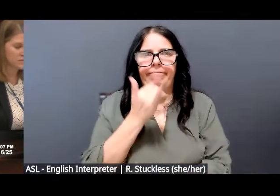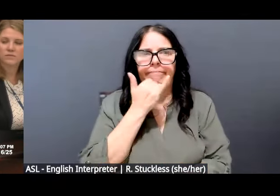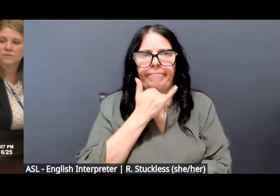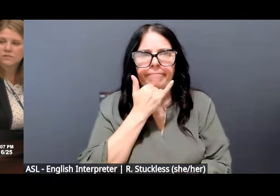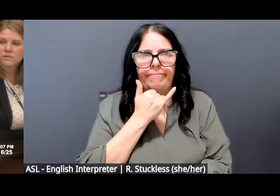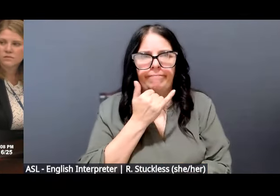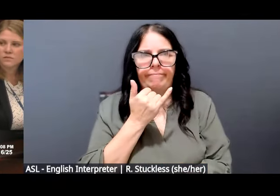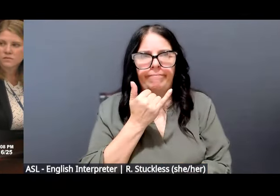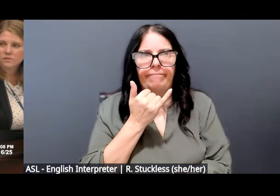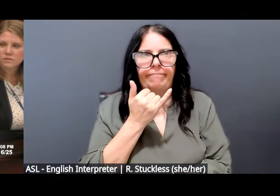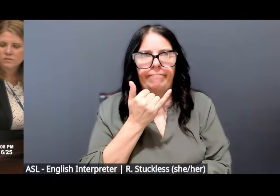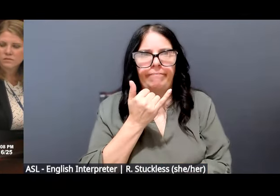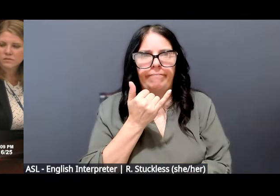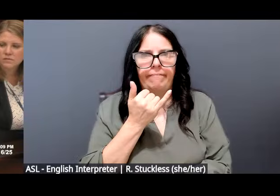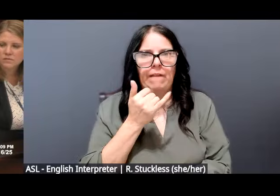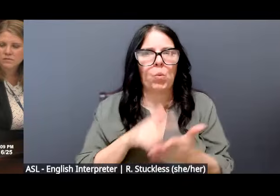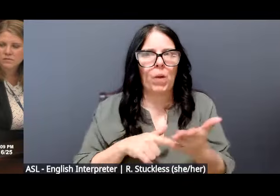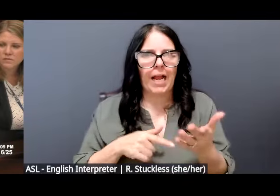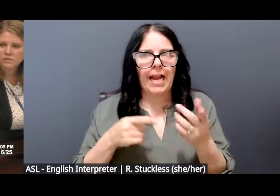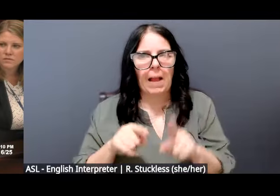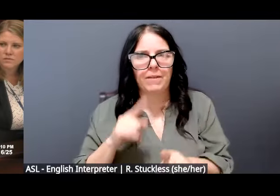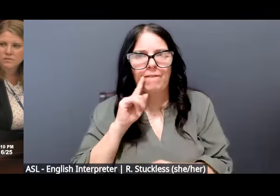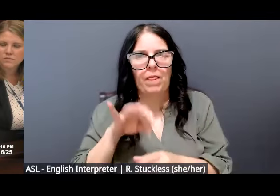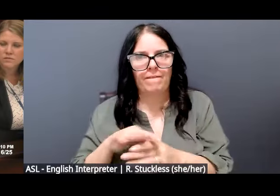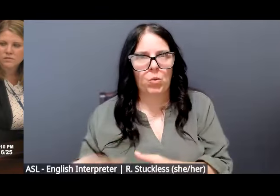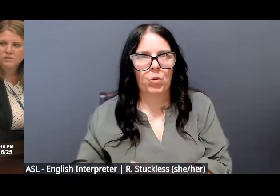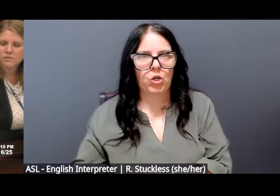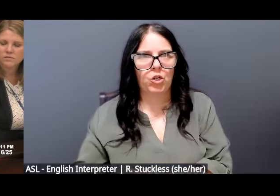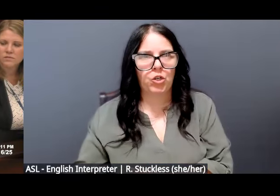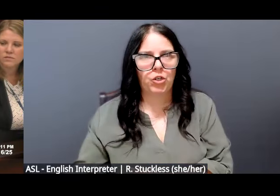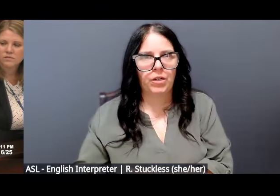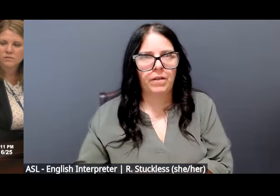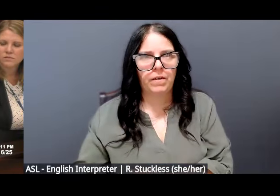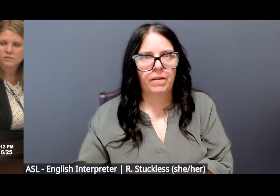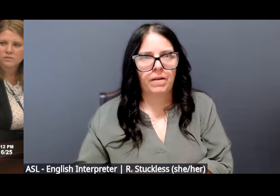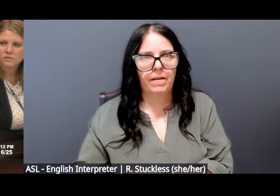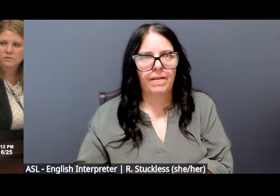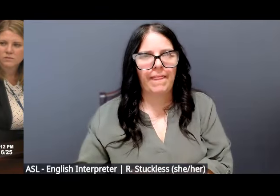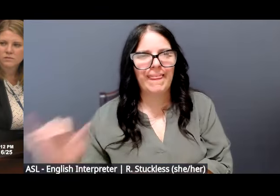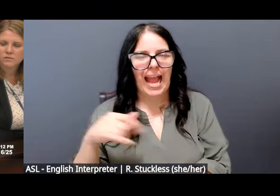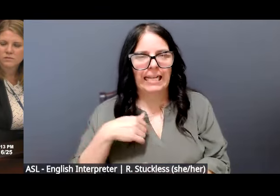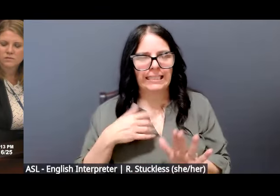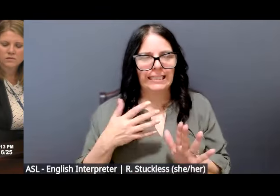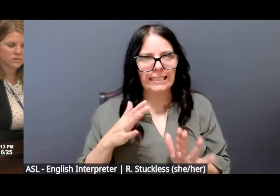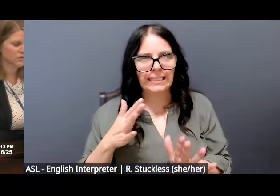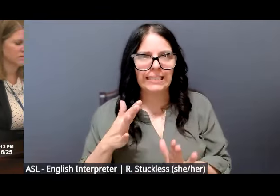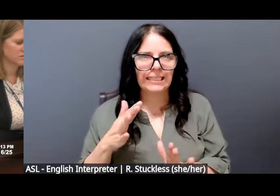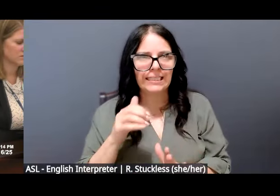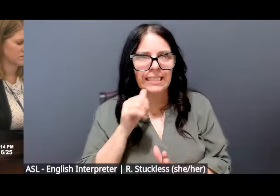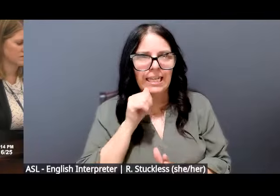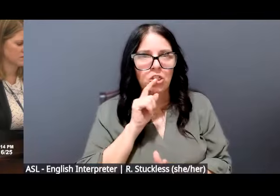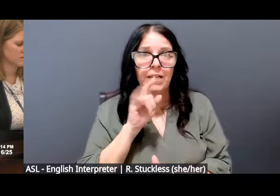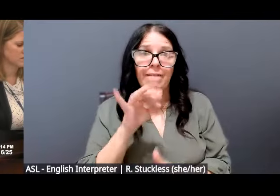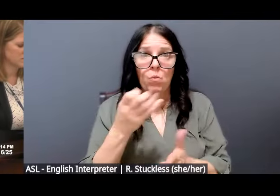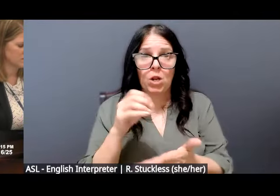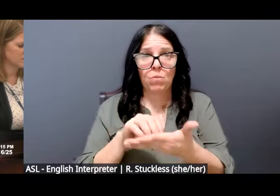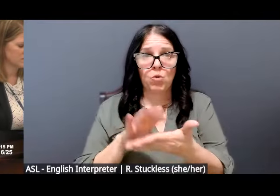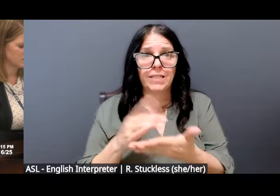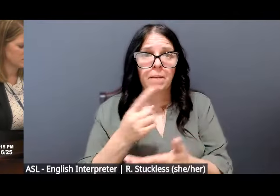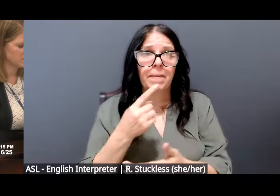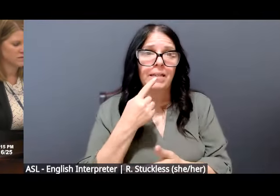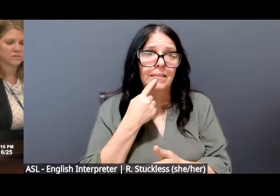is going to be for the voter. So that's the only hesitation. If you want to put something in that relates that says that this